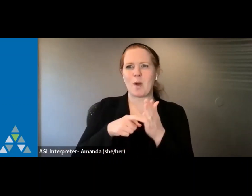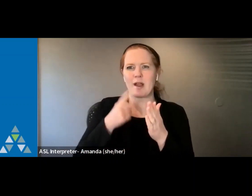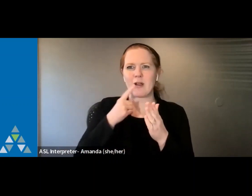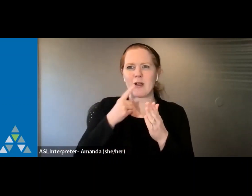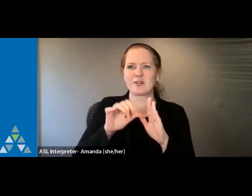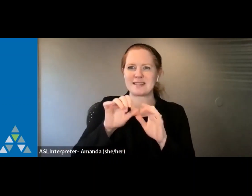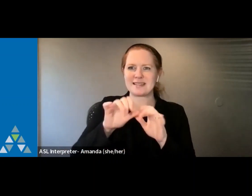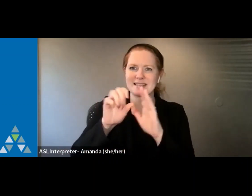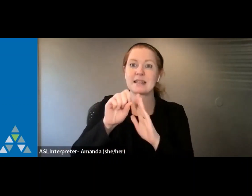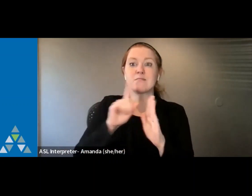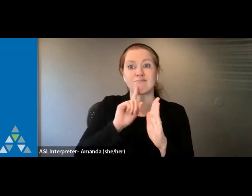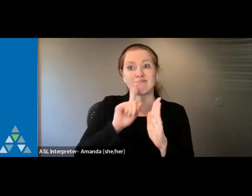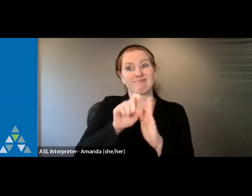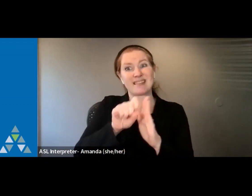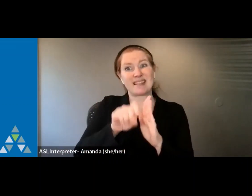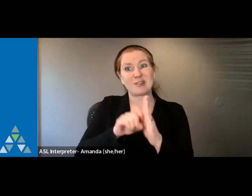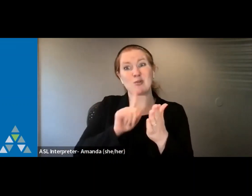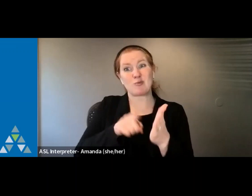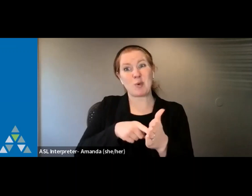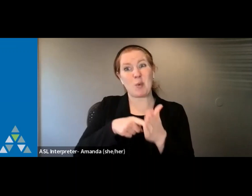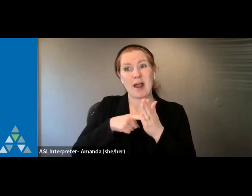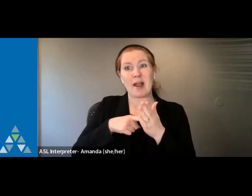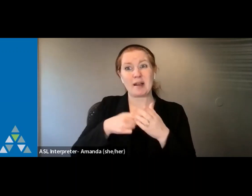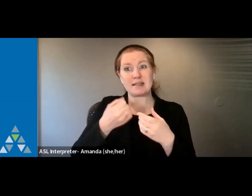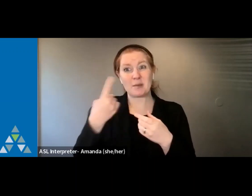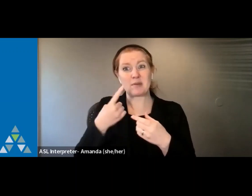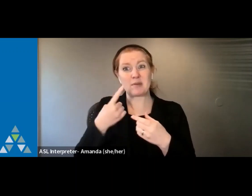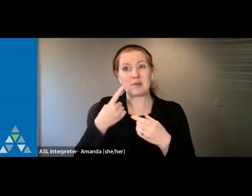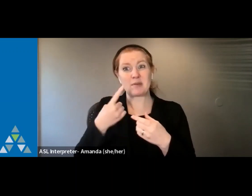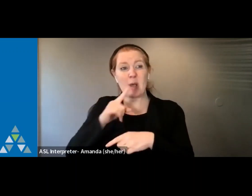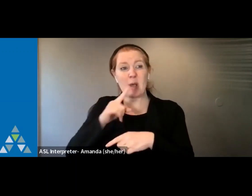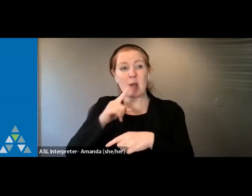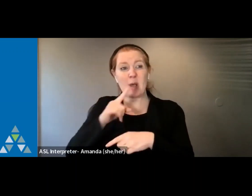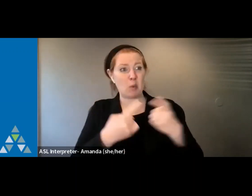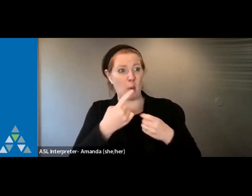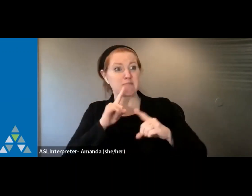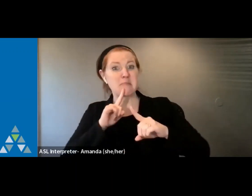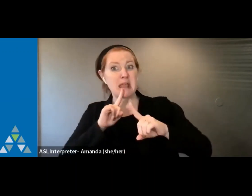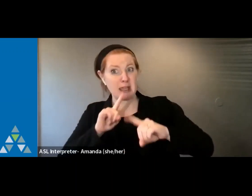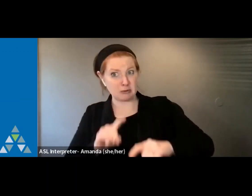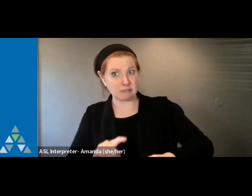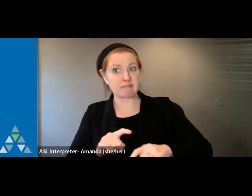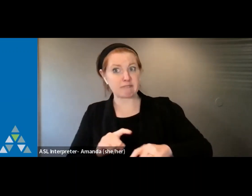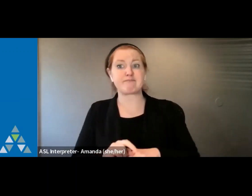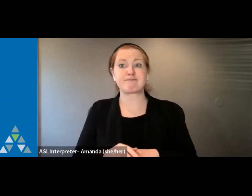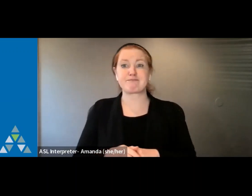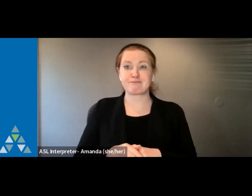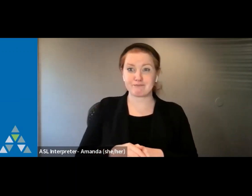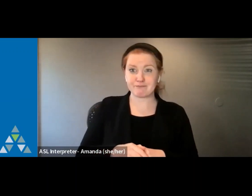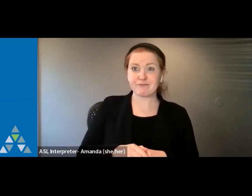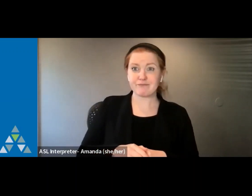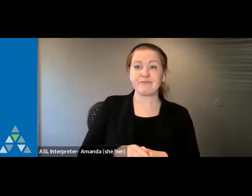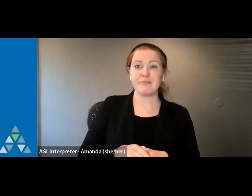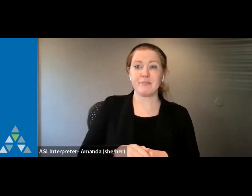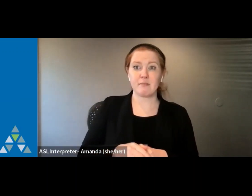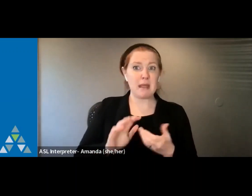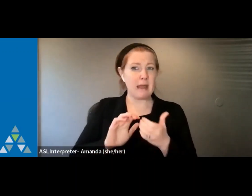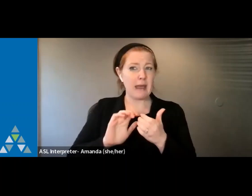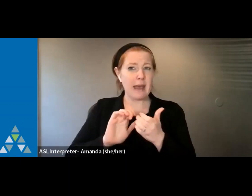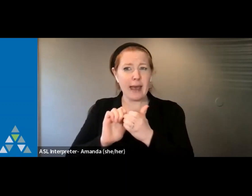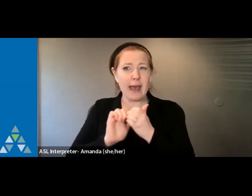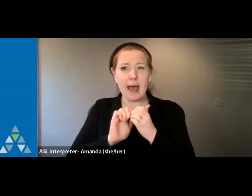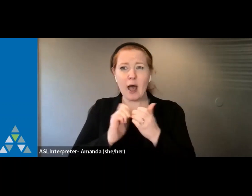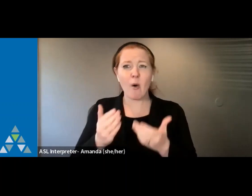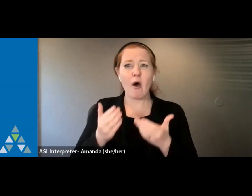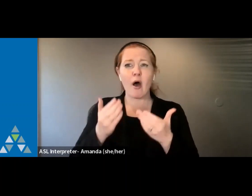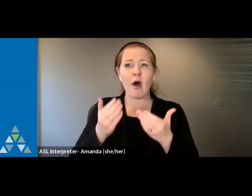sure there is someone there who can answer folks' questions. How that gets offered, how the service